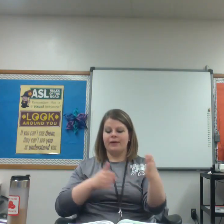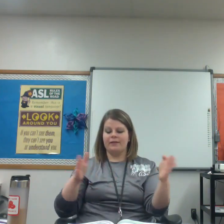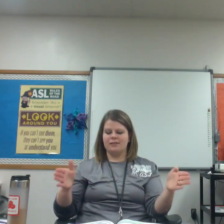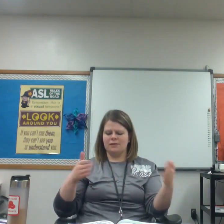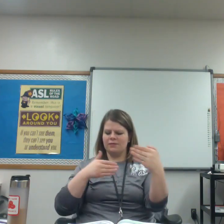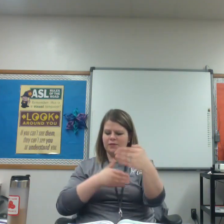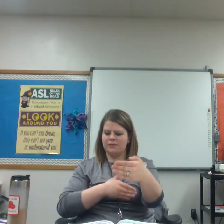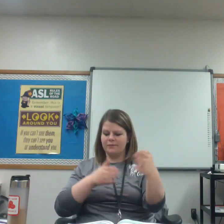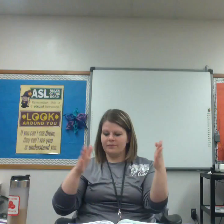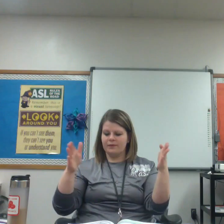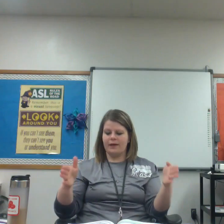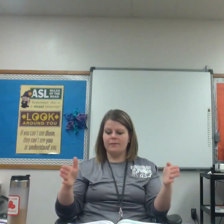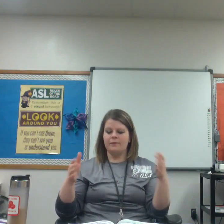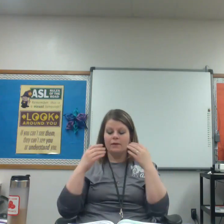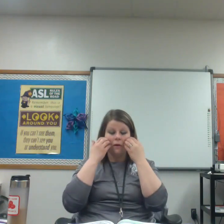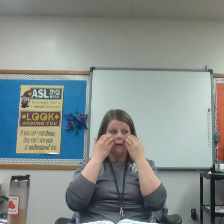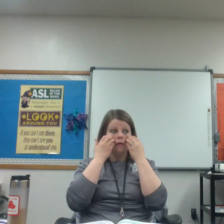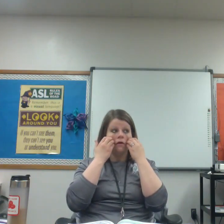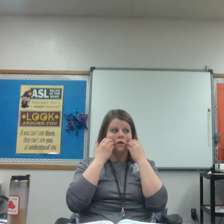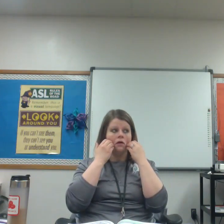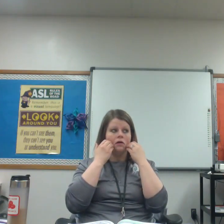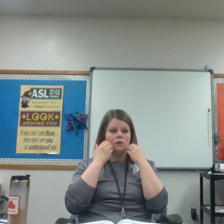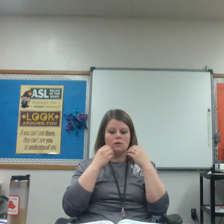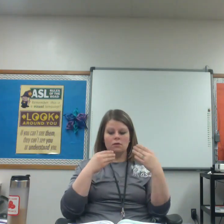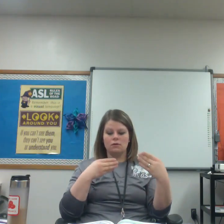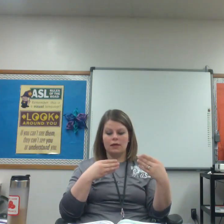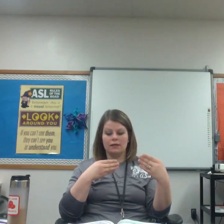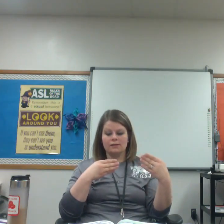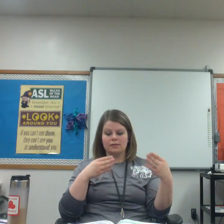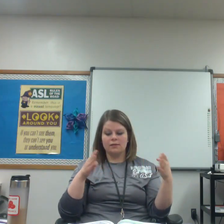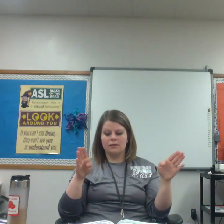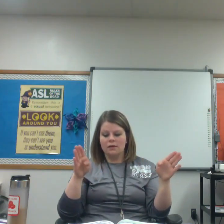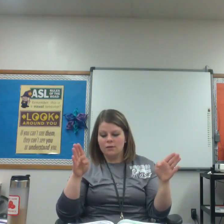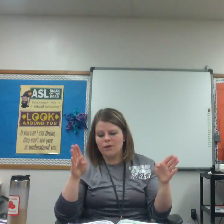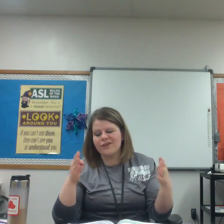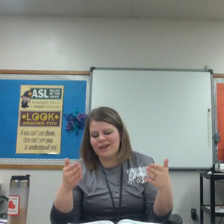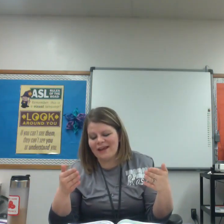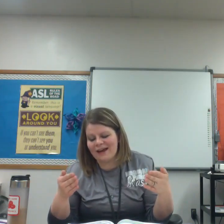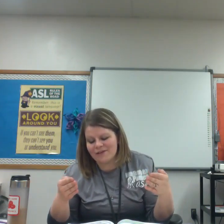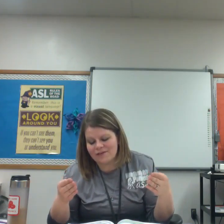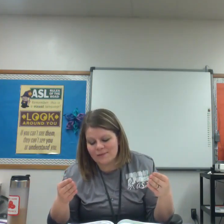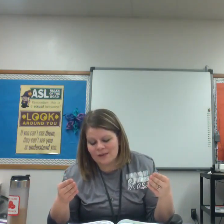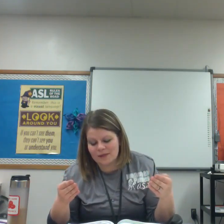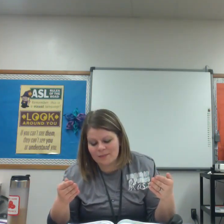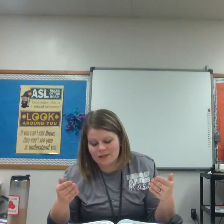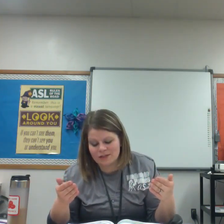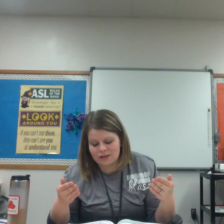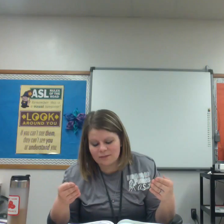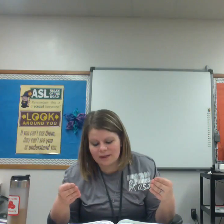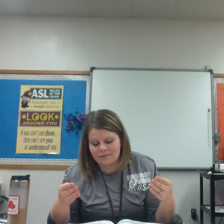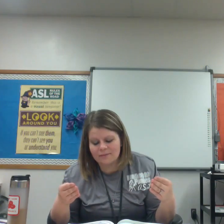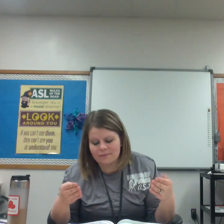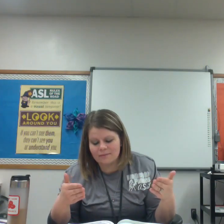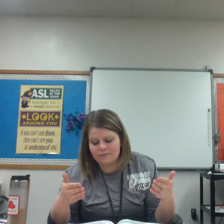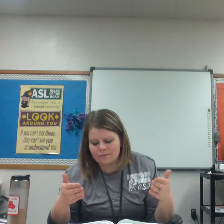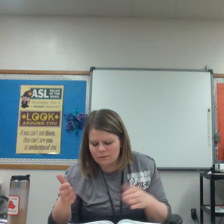had to see what they were doing. Okay, It's not really beat up. yeah, it is. Well, they have their thumbs up in the picture a little bit. Wait a